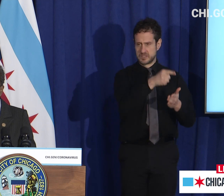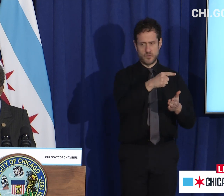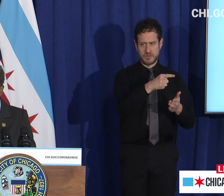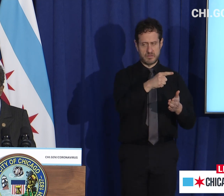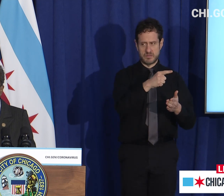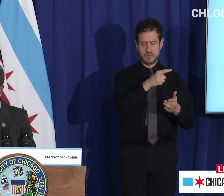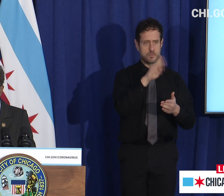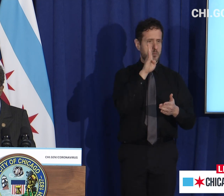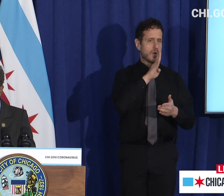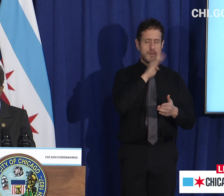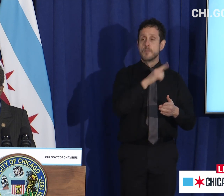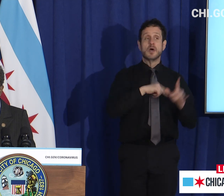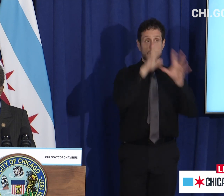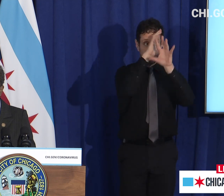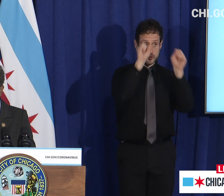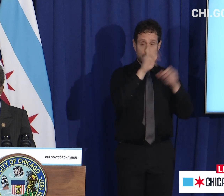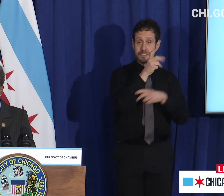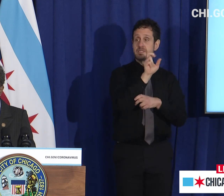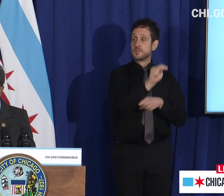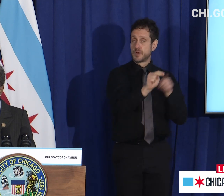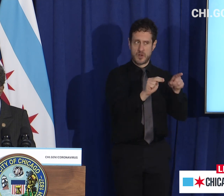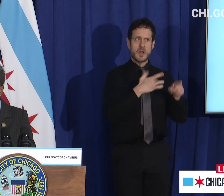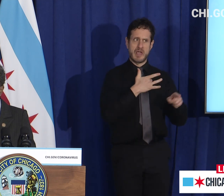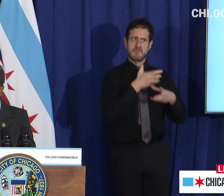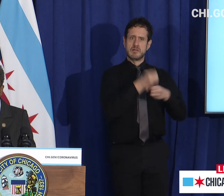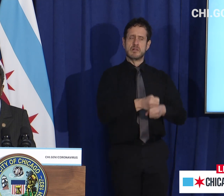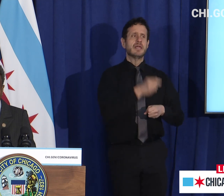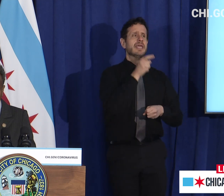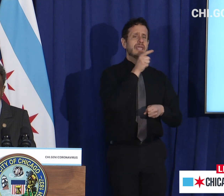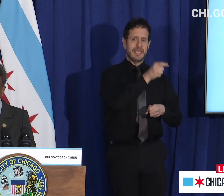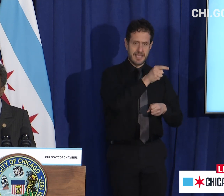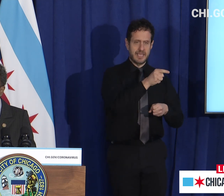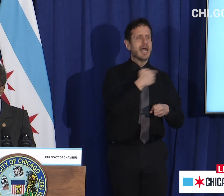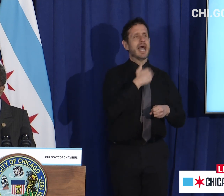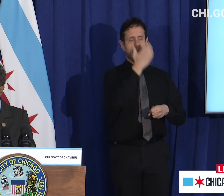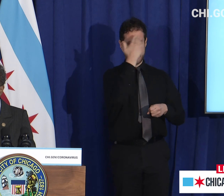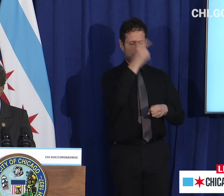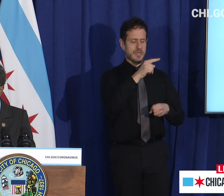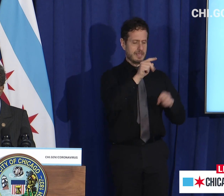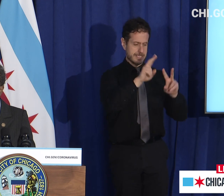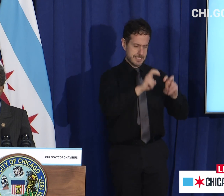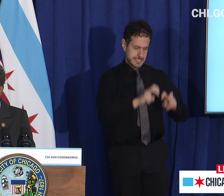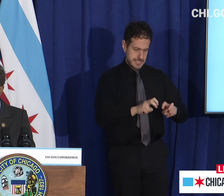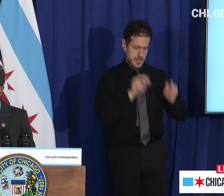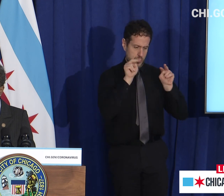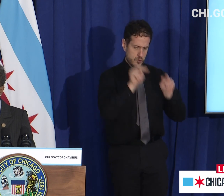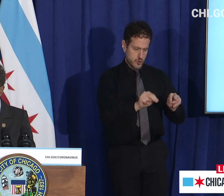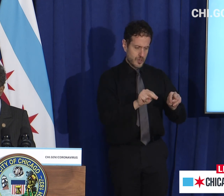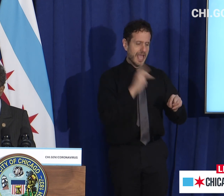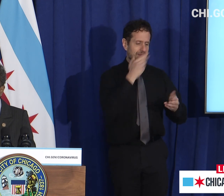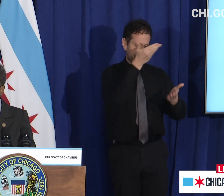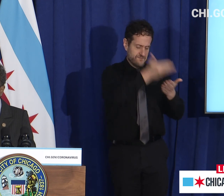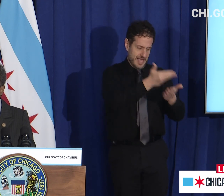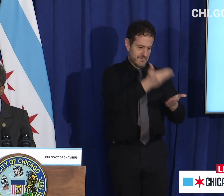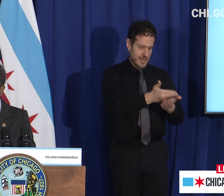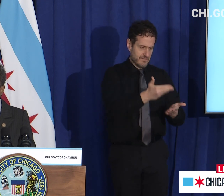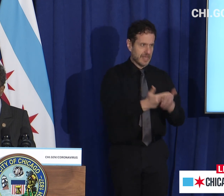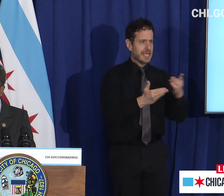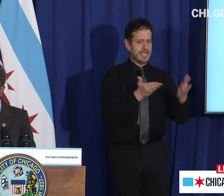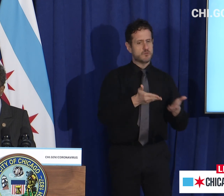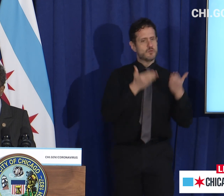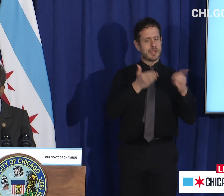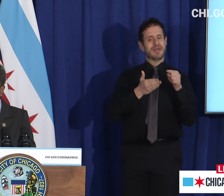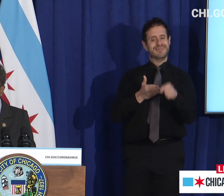confidence that Superintendent Brown spent time, as I know he did, in looking at the actual facts